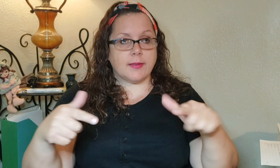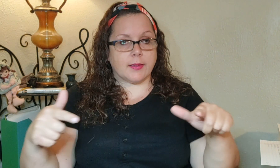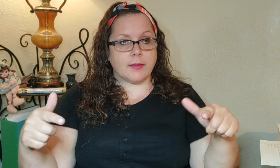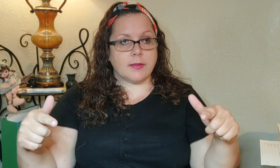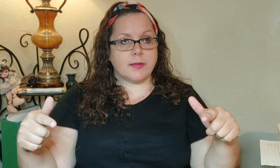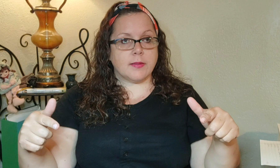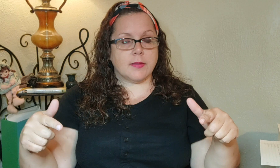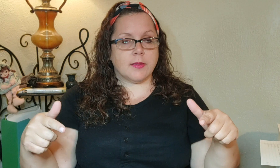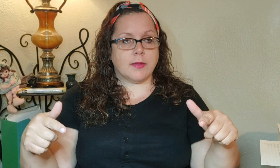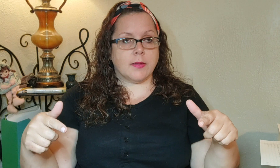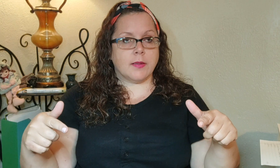sentence